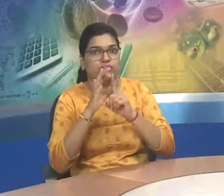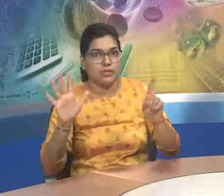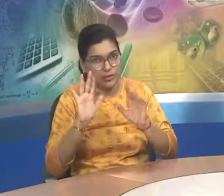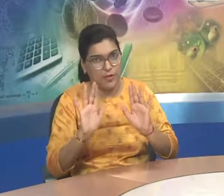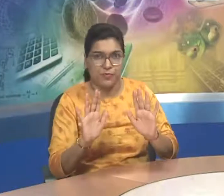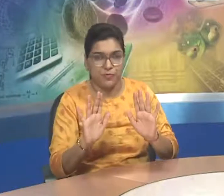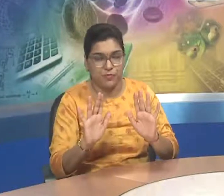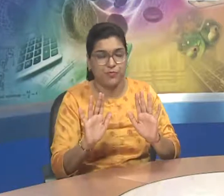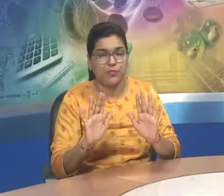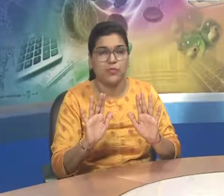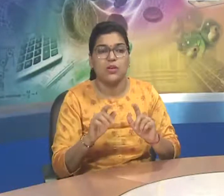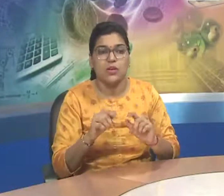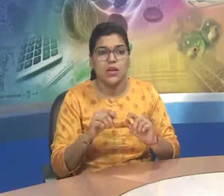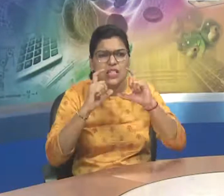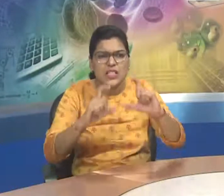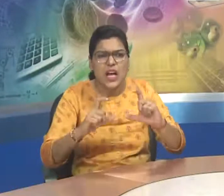changing risk behavior,